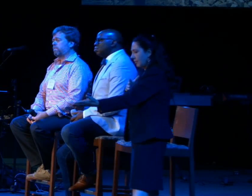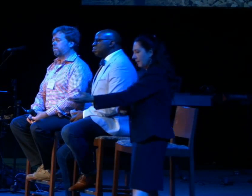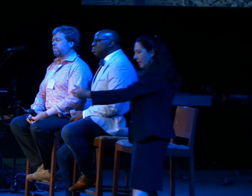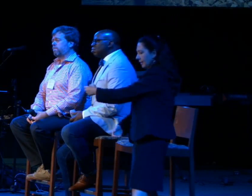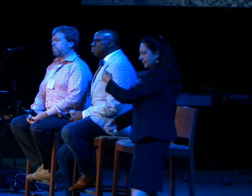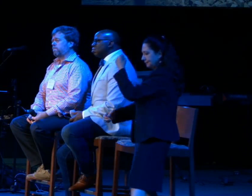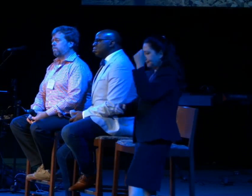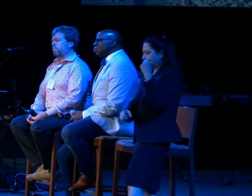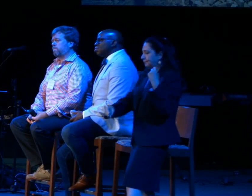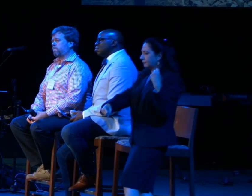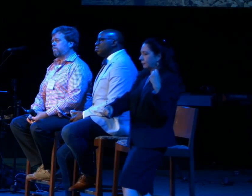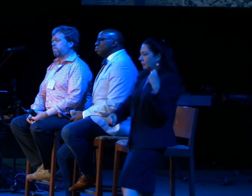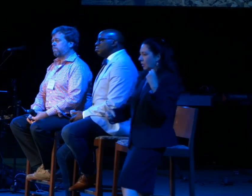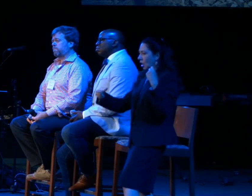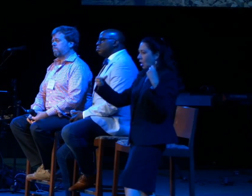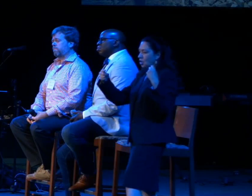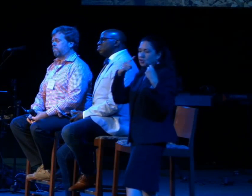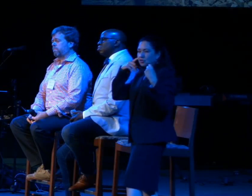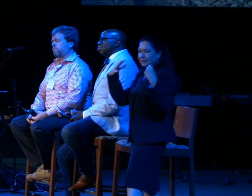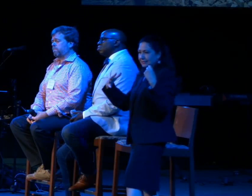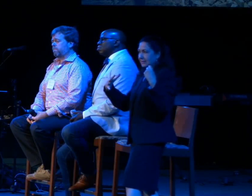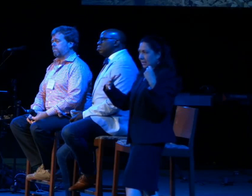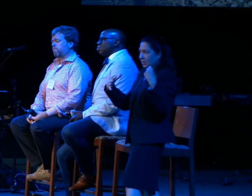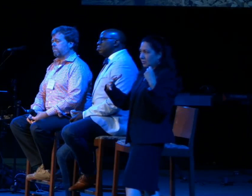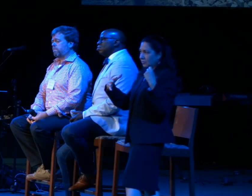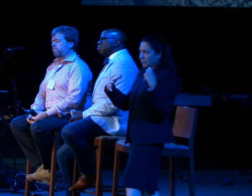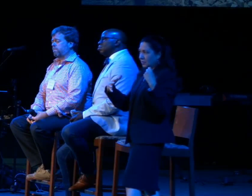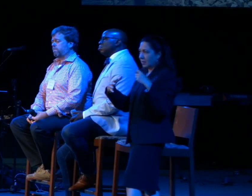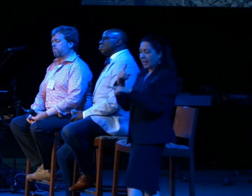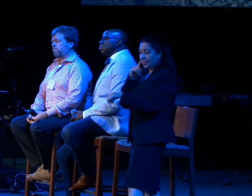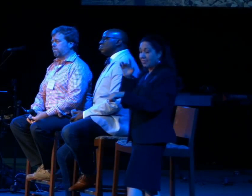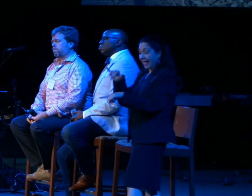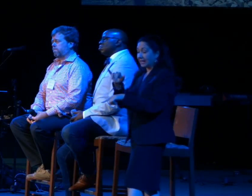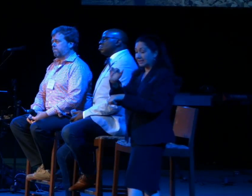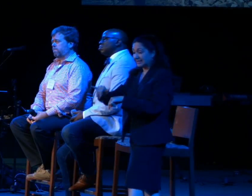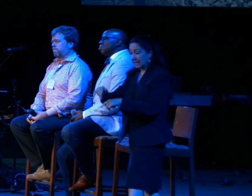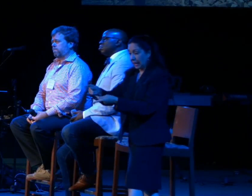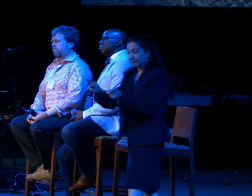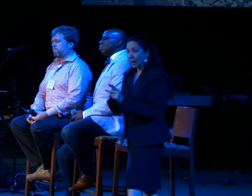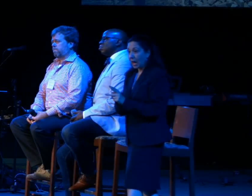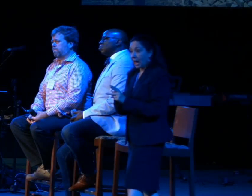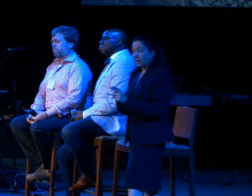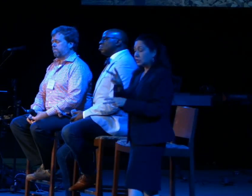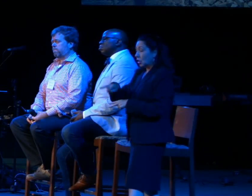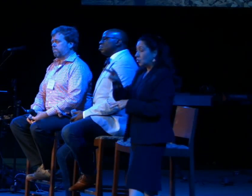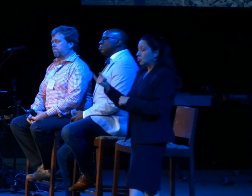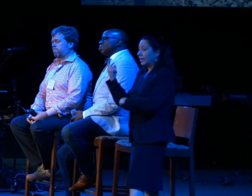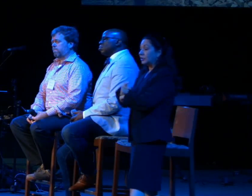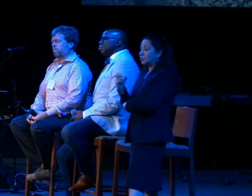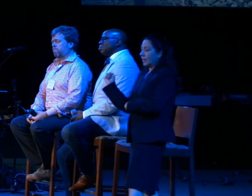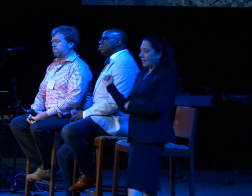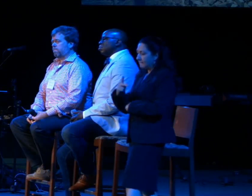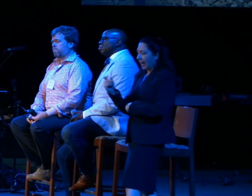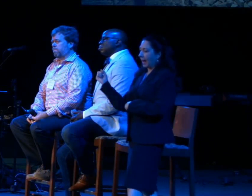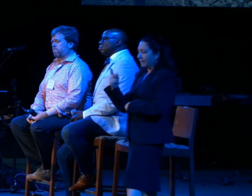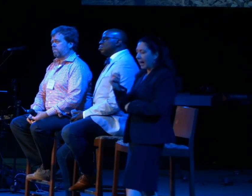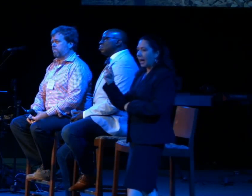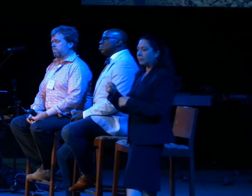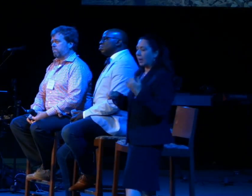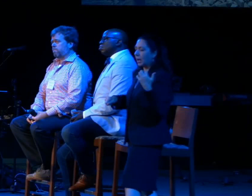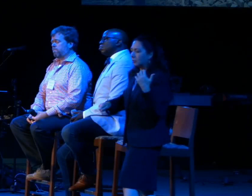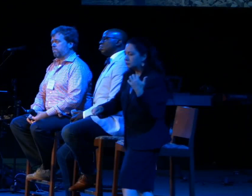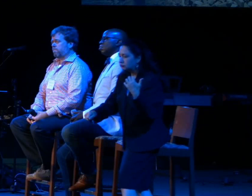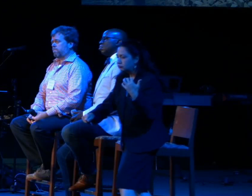G minor at that exact spot where these people had died. And he returned for 22 days straight to play a